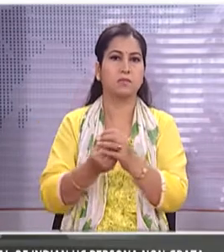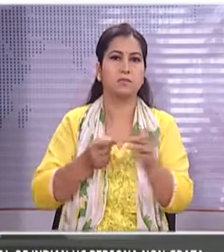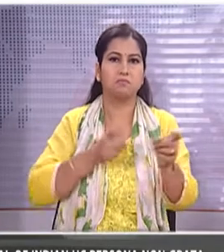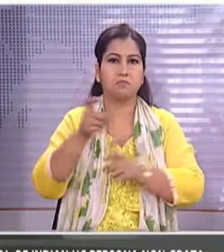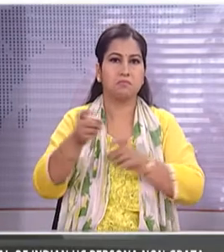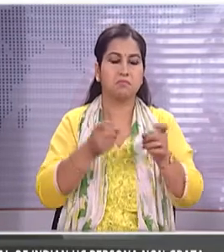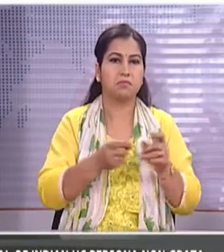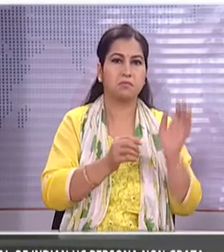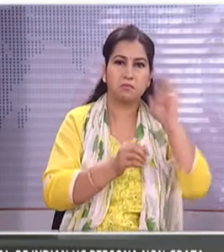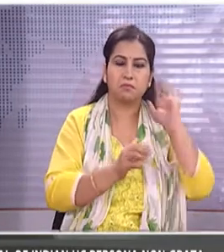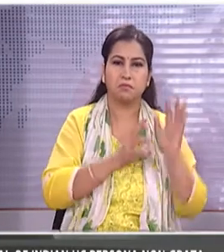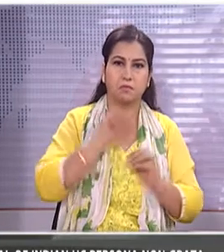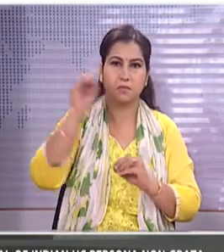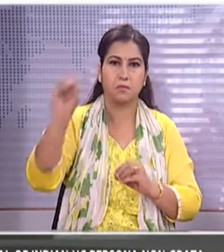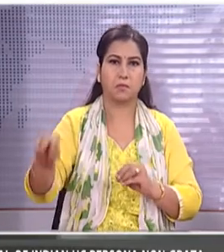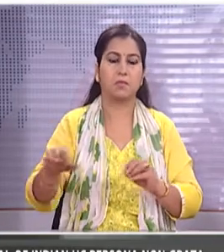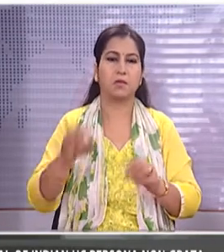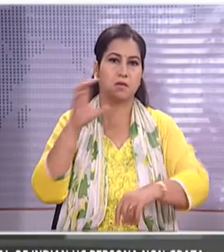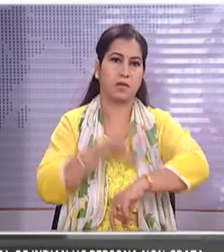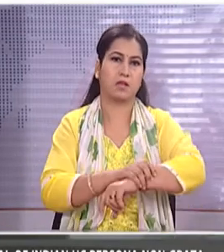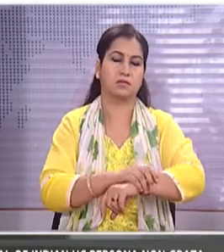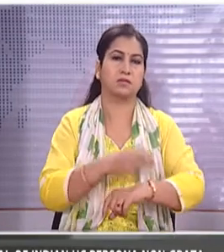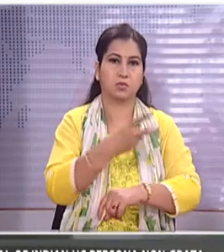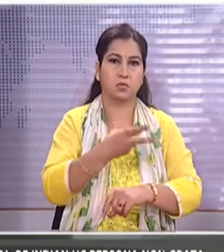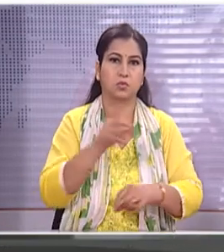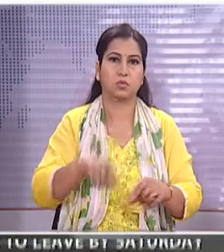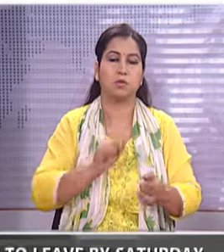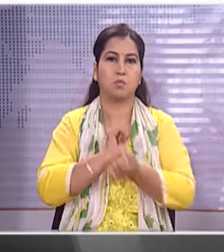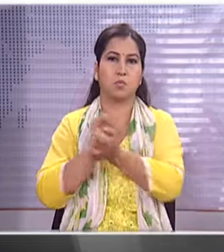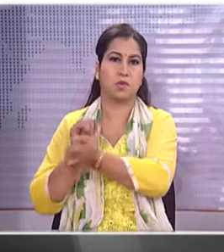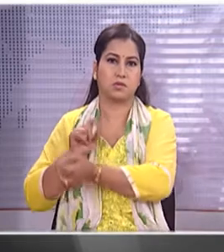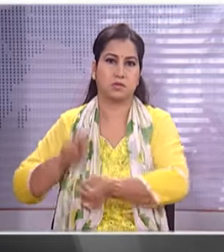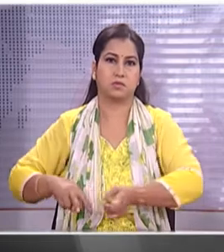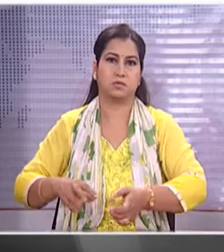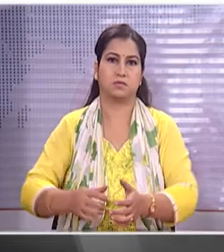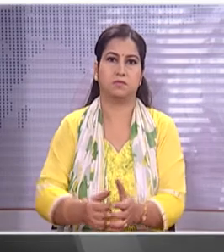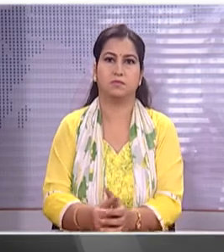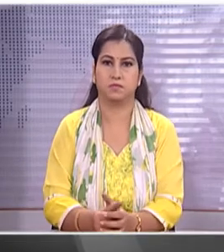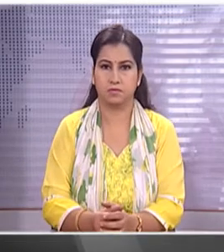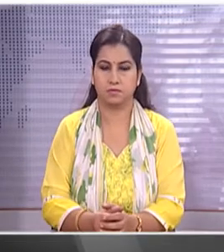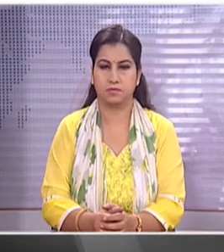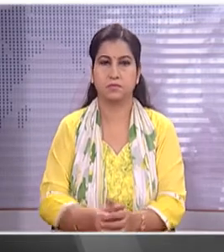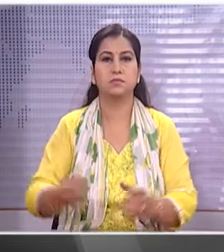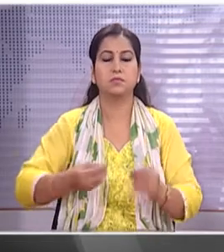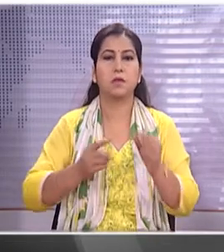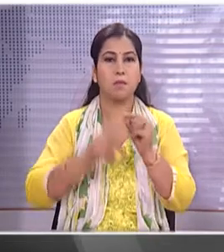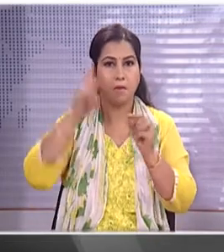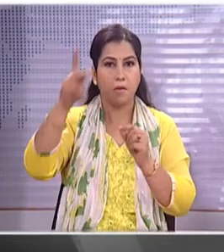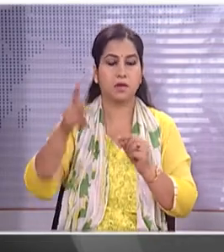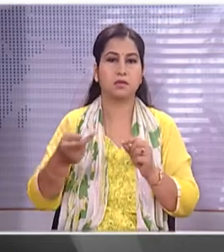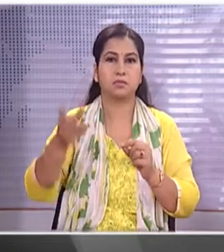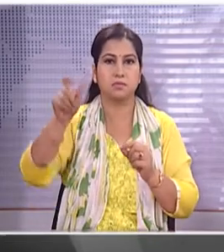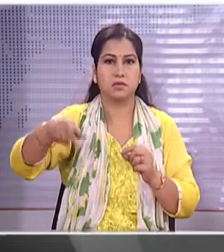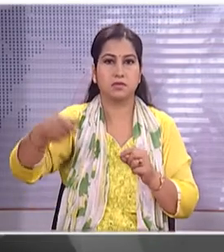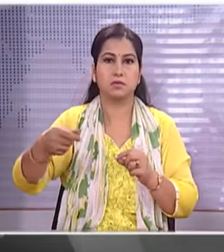critical details from two other accomplices who have been arrested and have been sent to police custody. Meanwhile, Pakistan